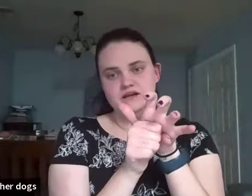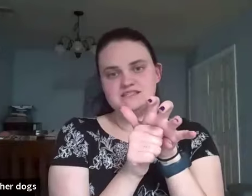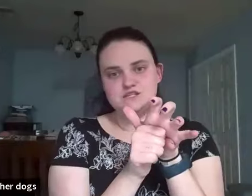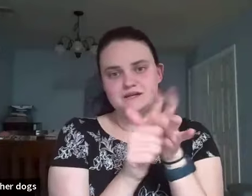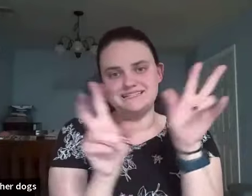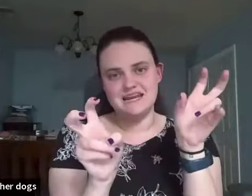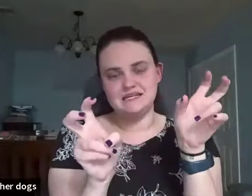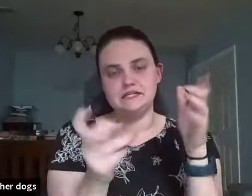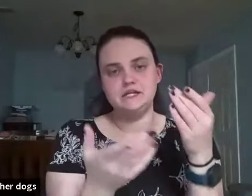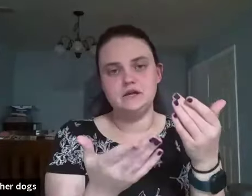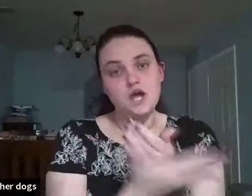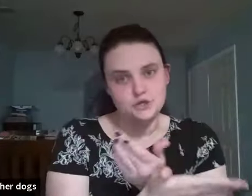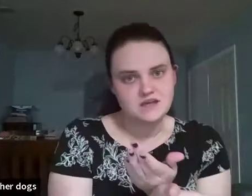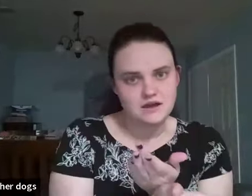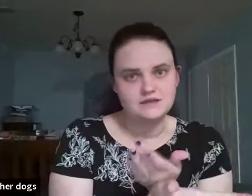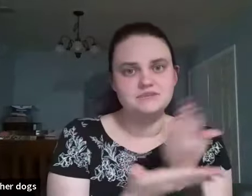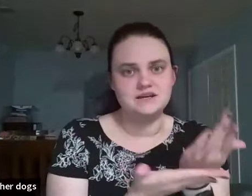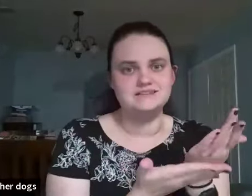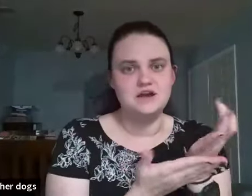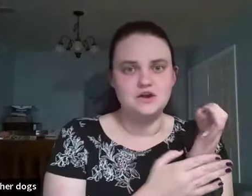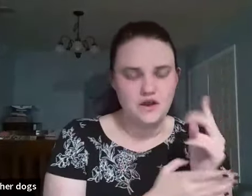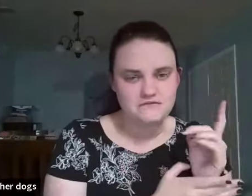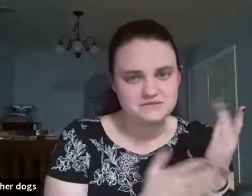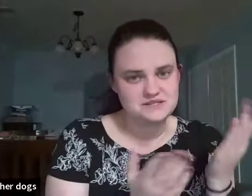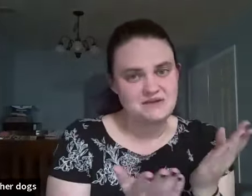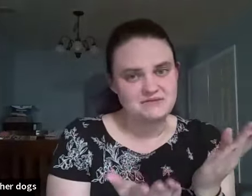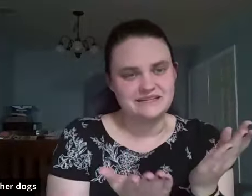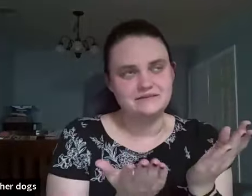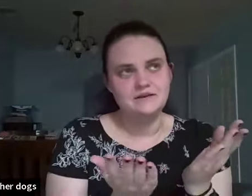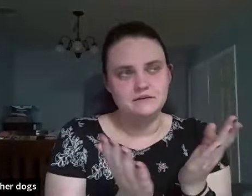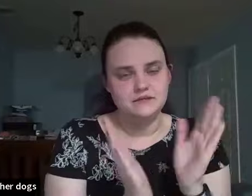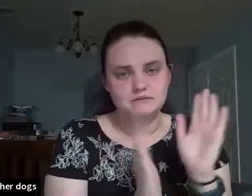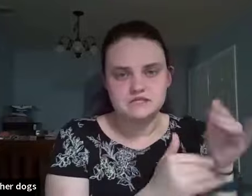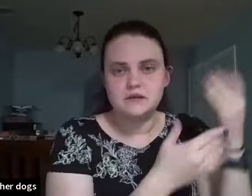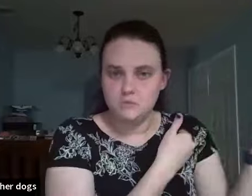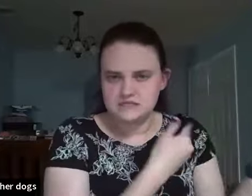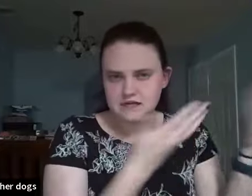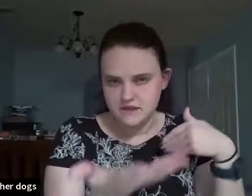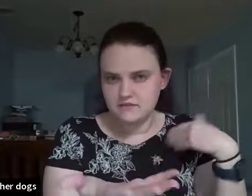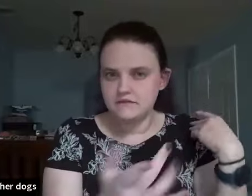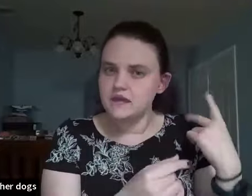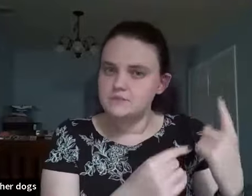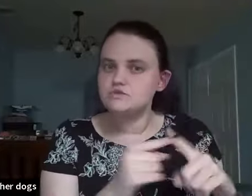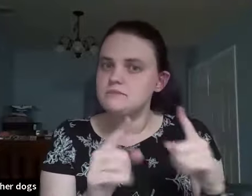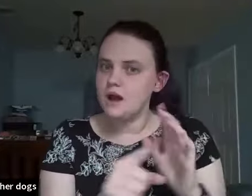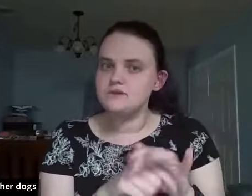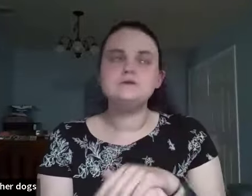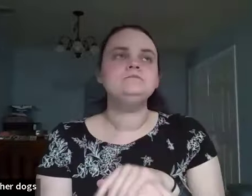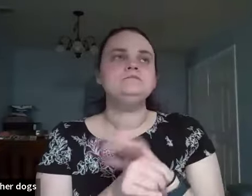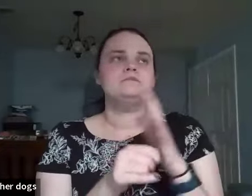because this one is technically a new sign because COVID was not really, I mean, it was, but it wasn't a thing that became really popular.